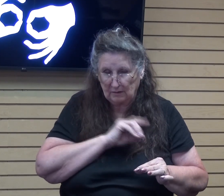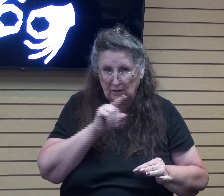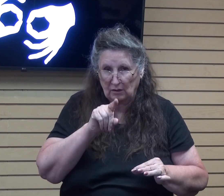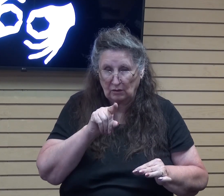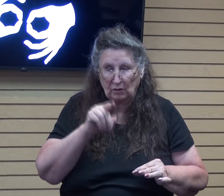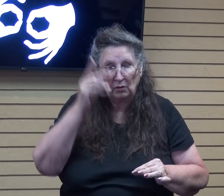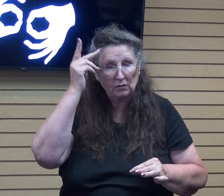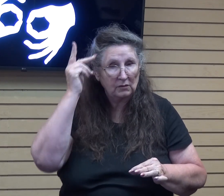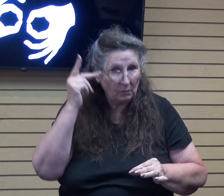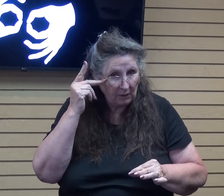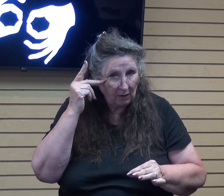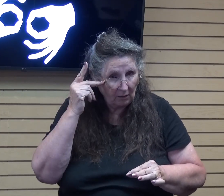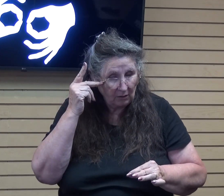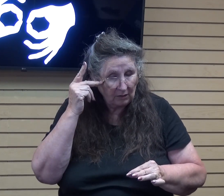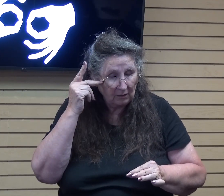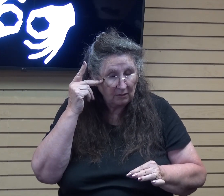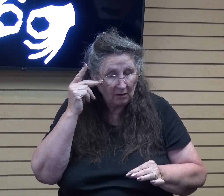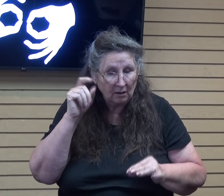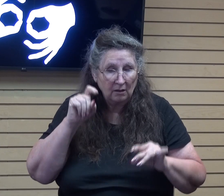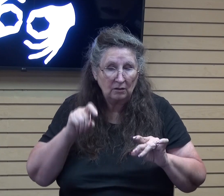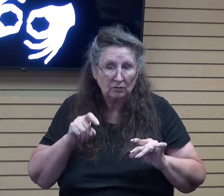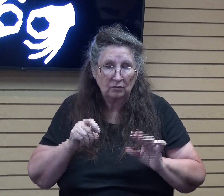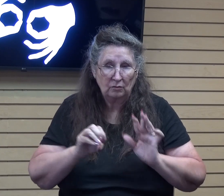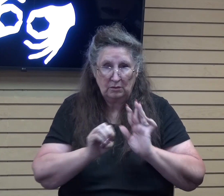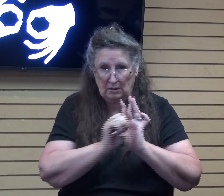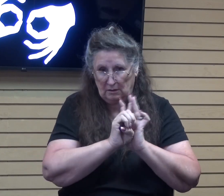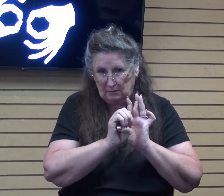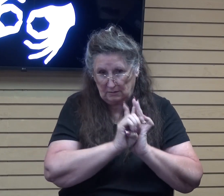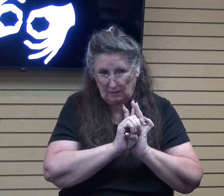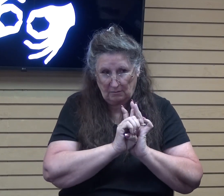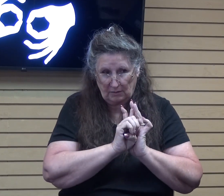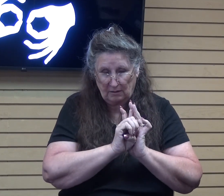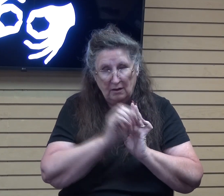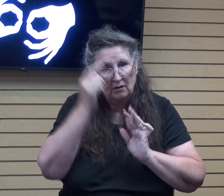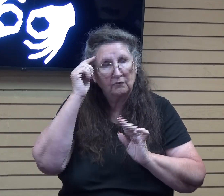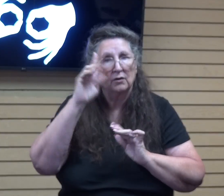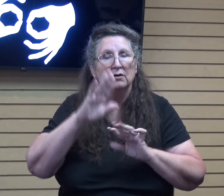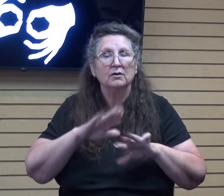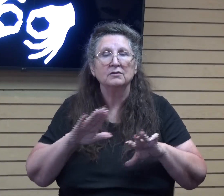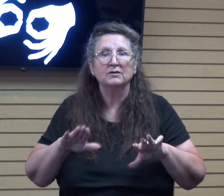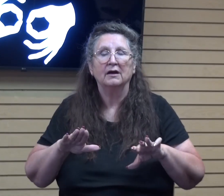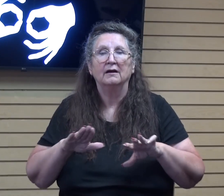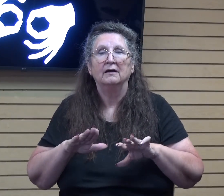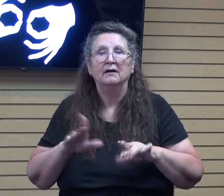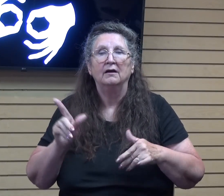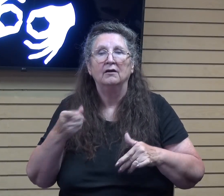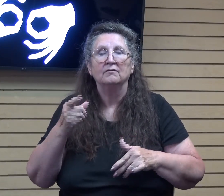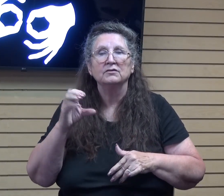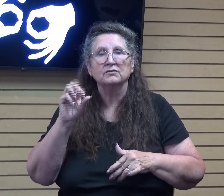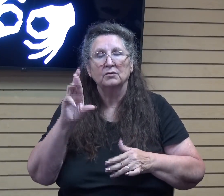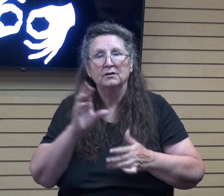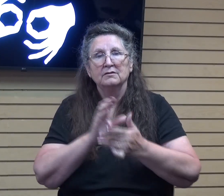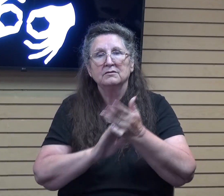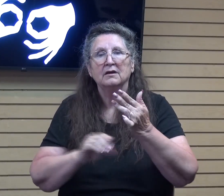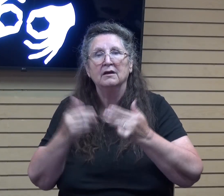a parent should be exemplifying to your child. 1 Corinthians 13,